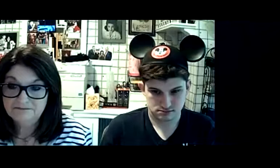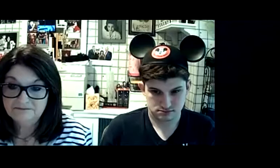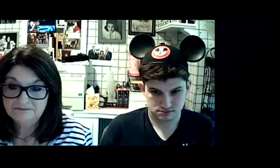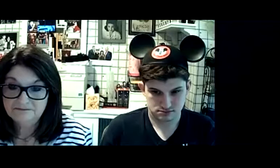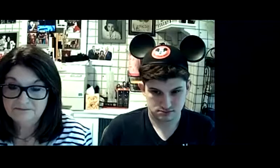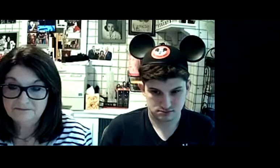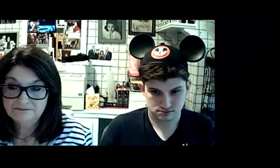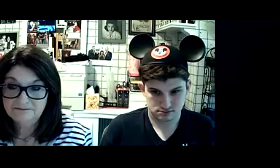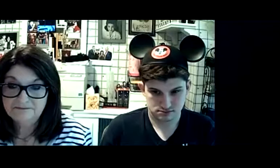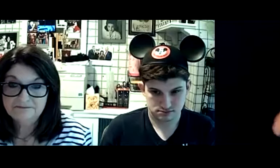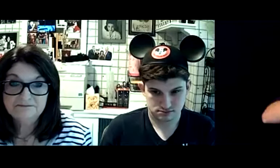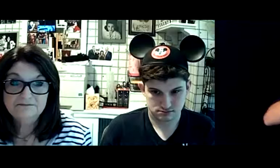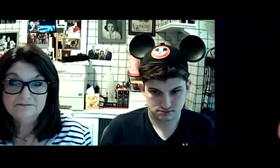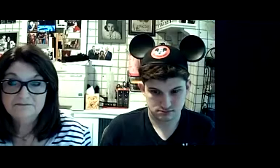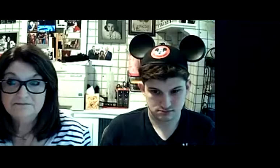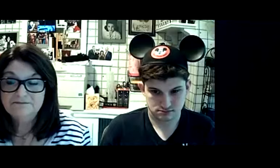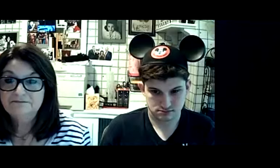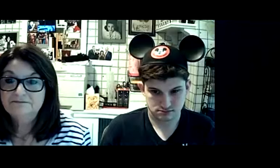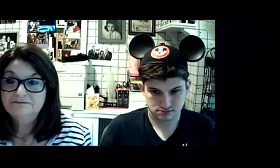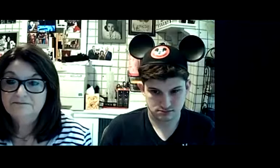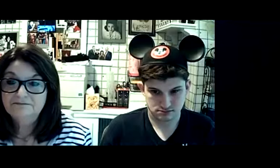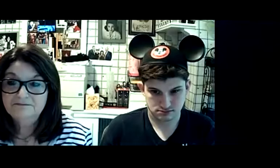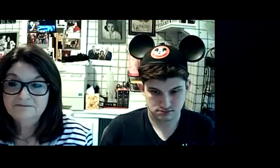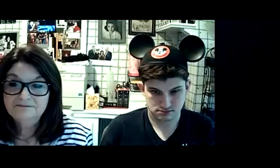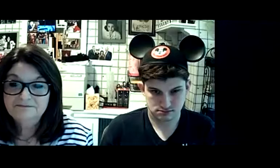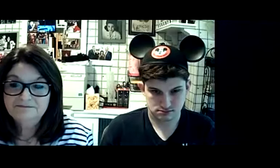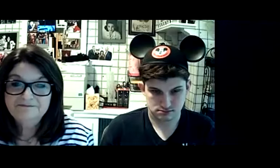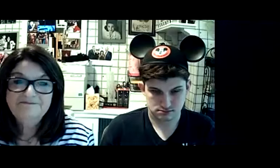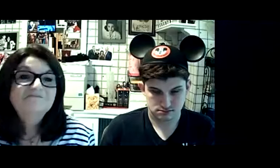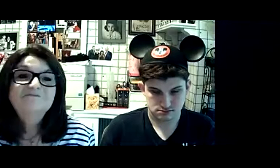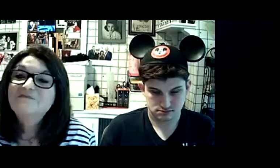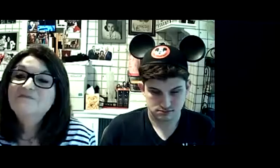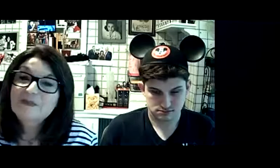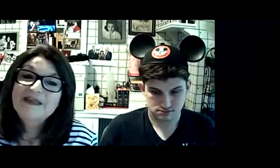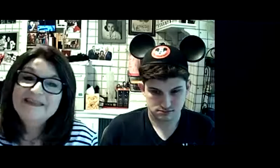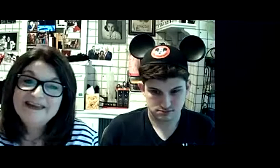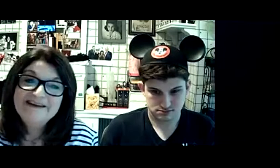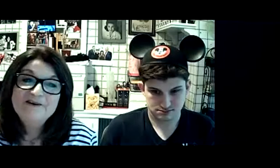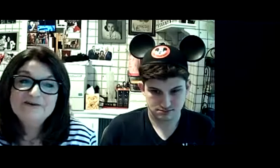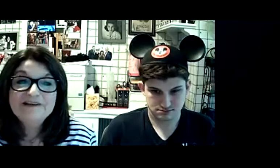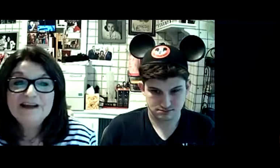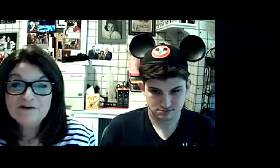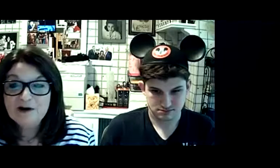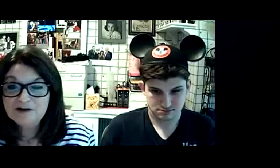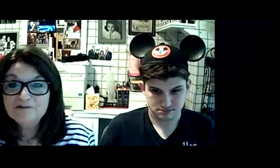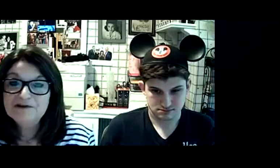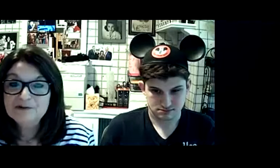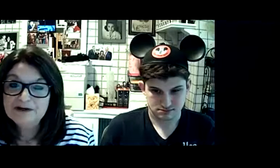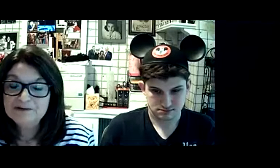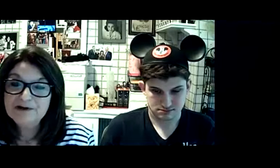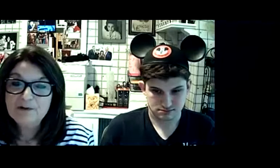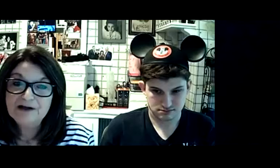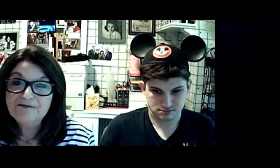the night going, it is my great pleasure to turn things over to Sharon and Connor Cummings. Thank you, and welcome to